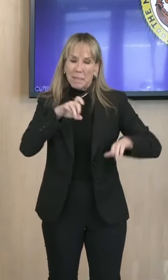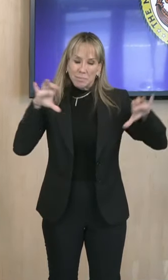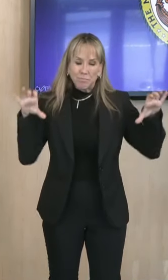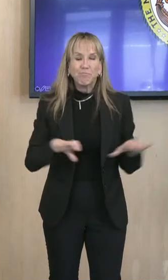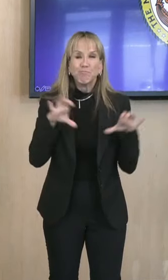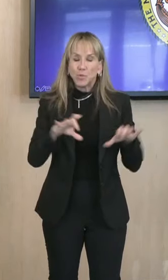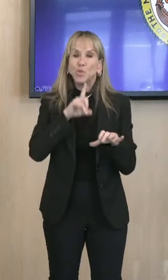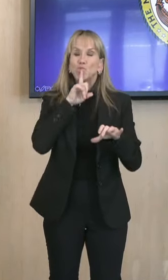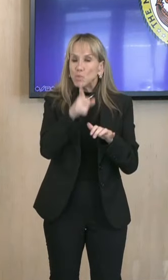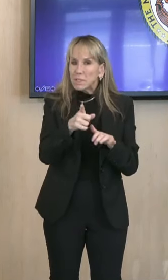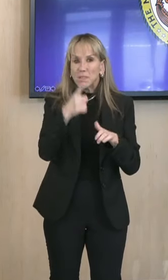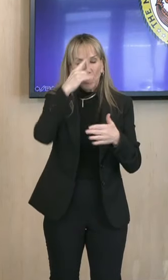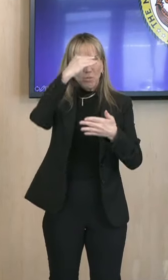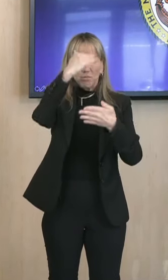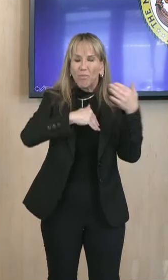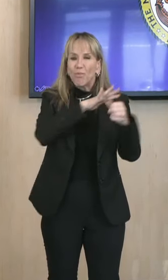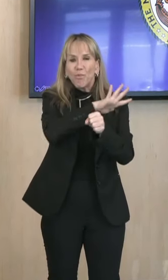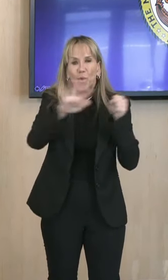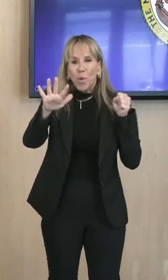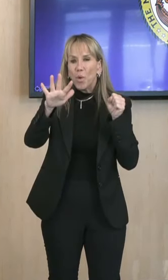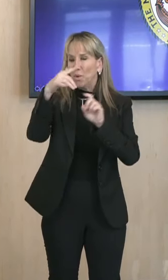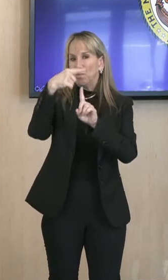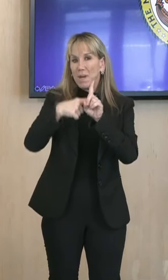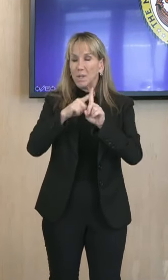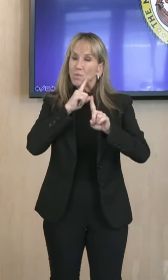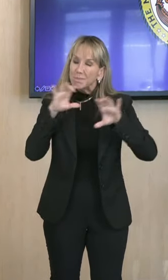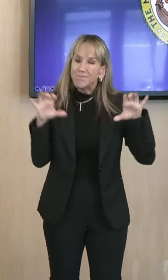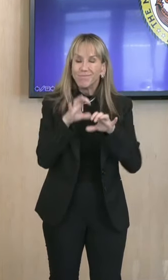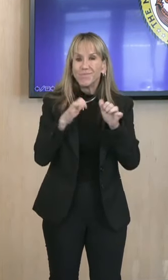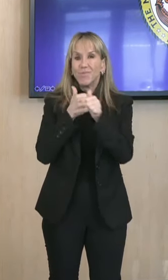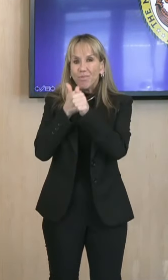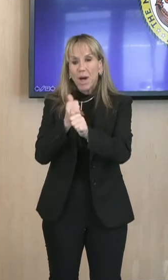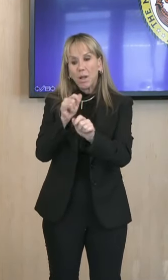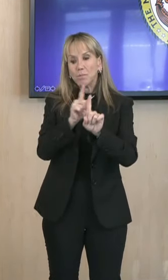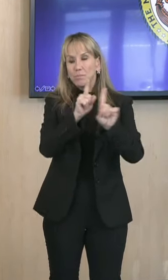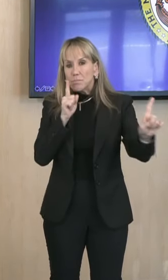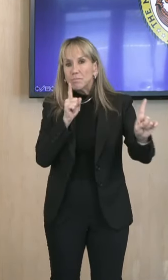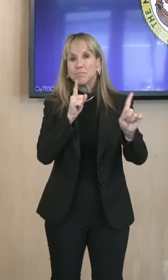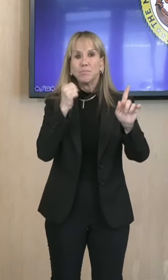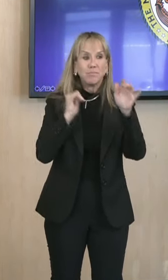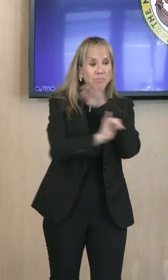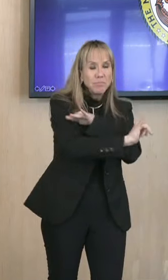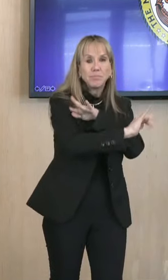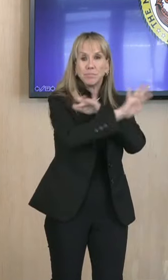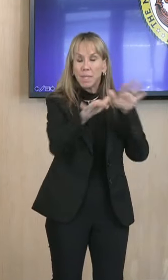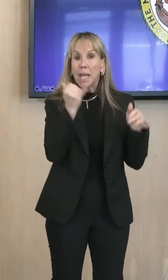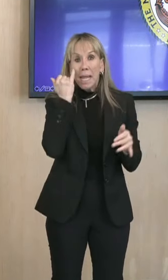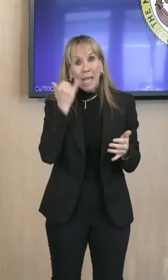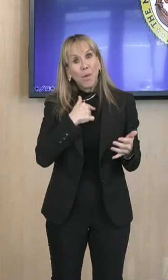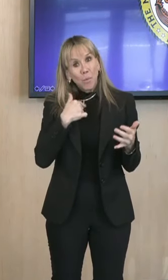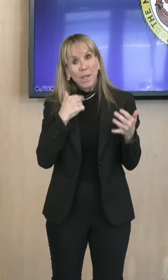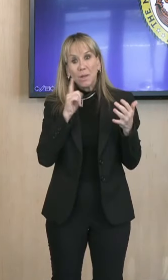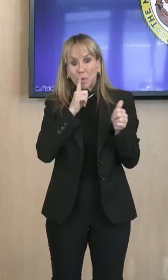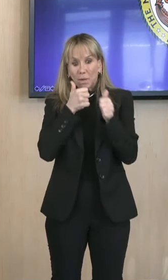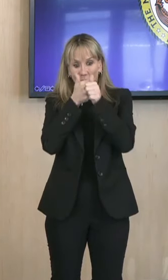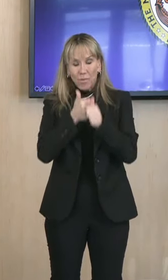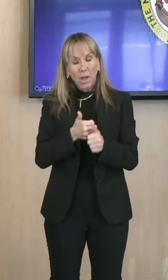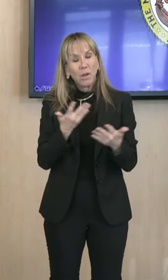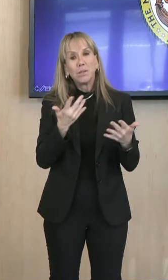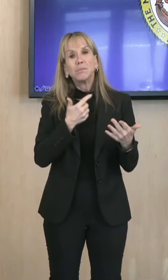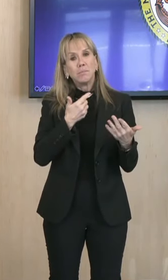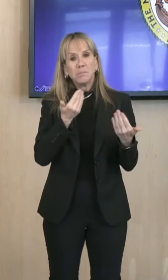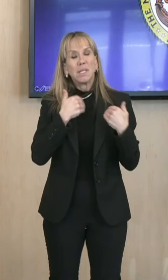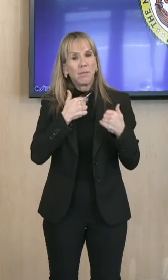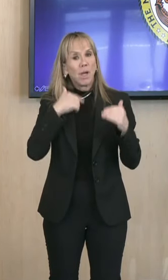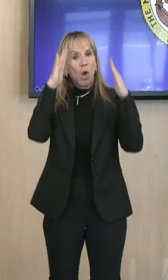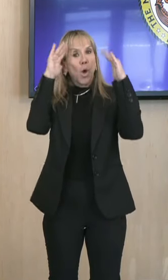action for the entirety of the month. If we do this through the month of April, that will give us the best hope that we can come out of this and return to